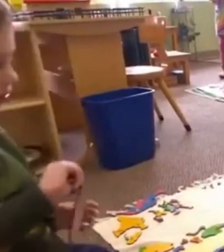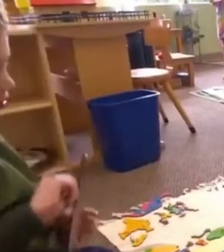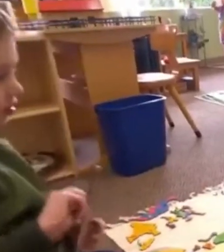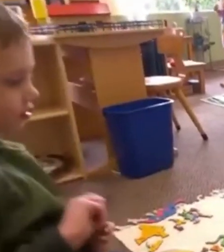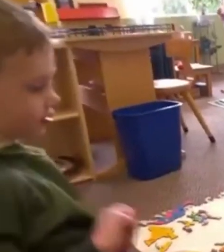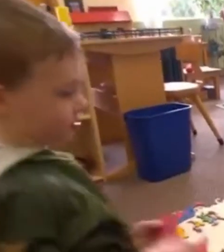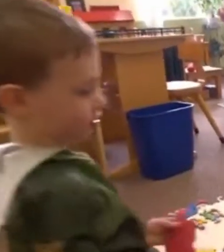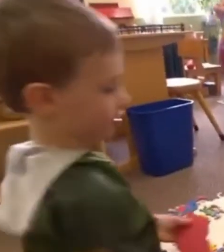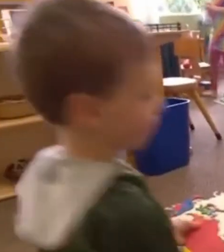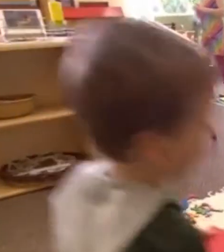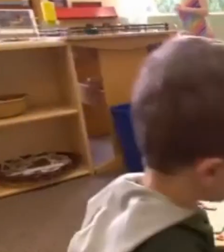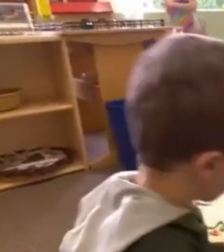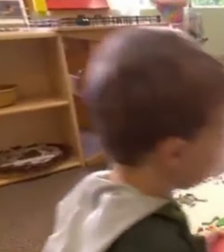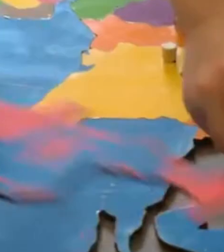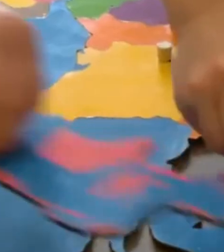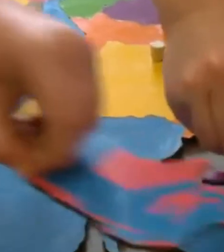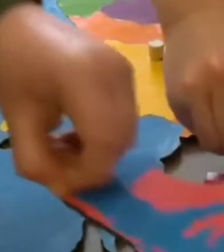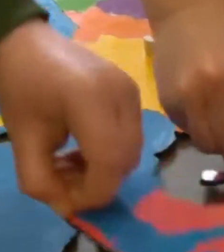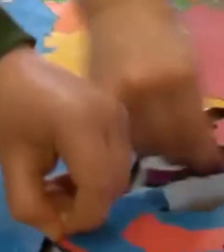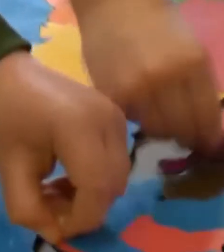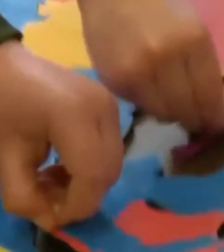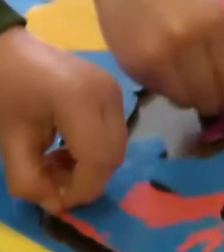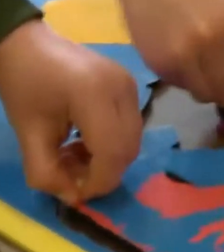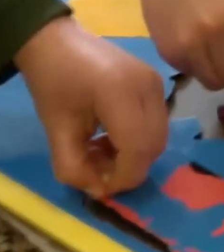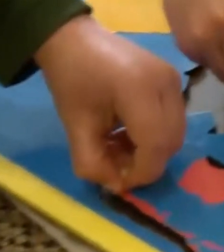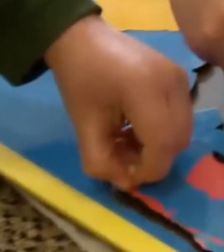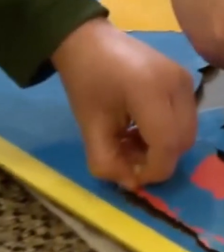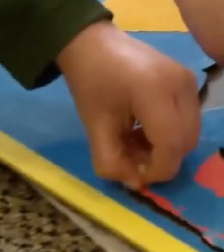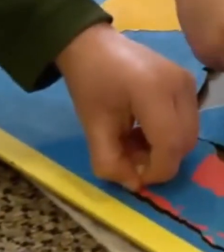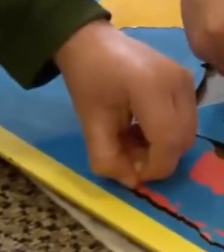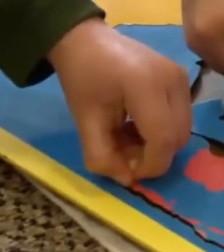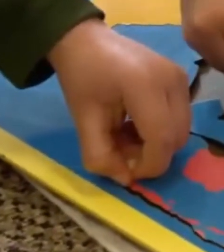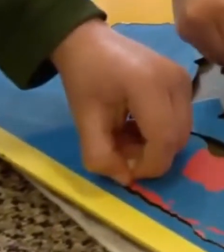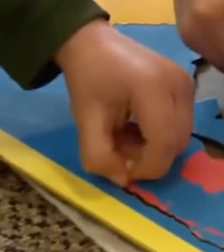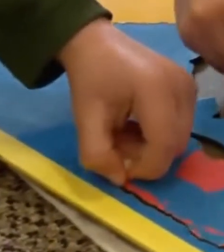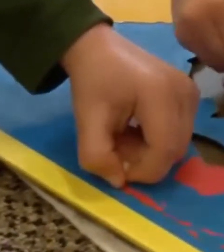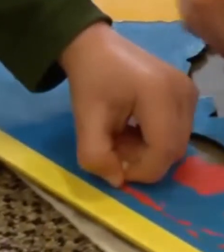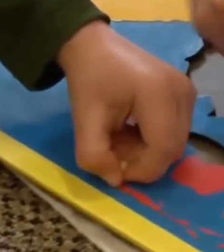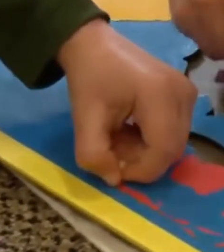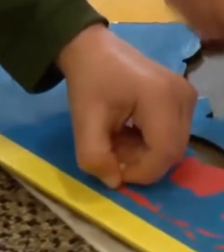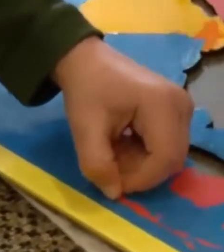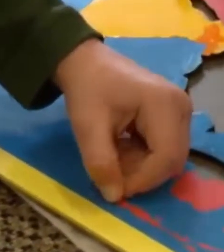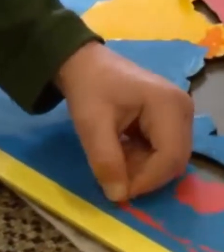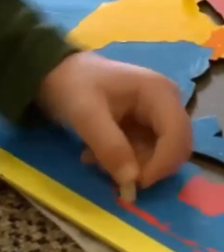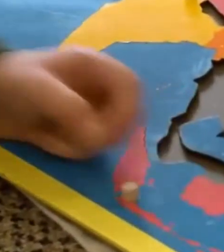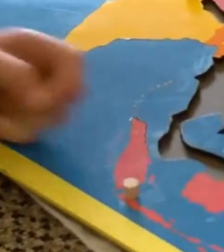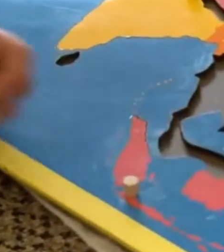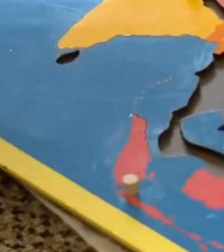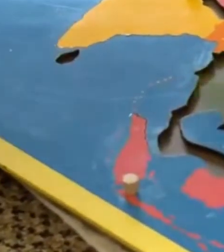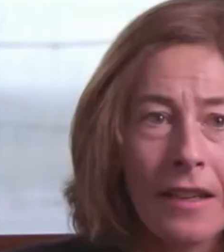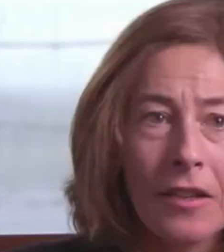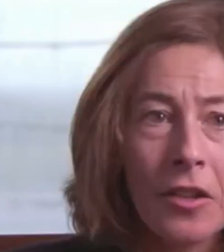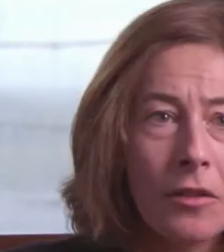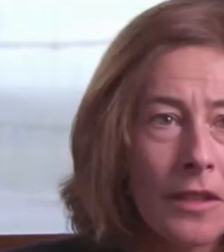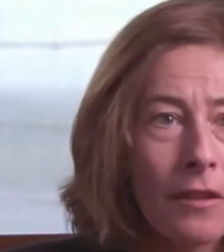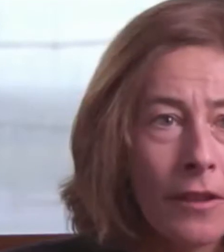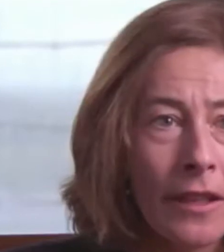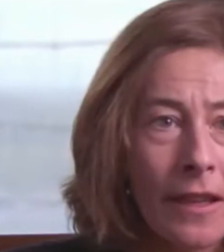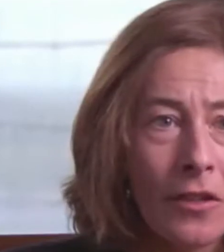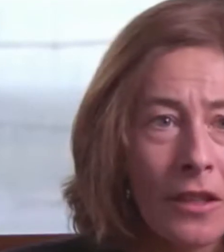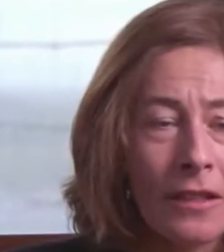dynamic architecture are a set of skills called executive function and self-regulation.